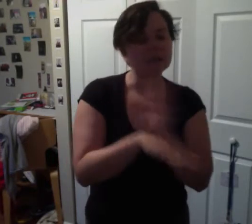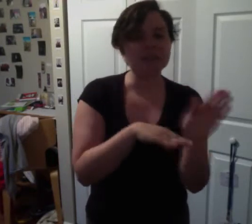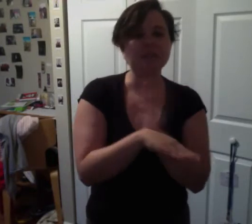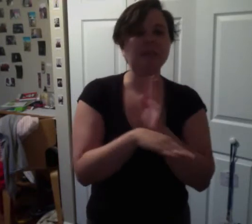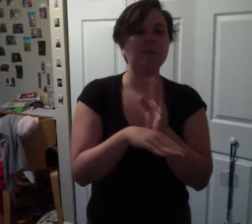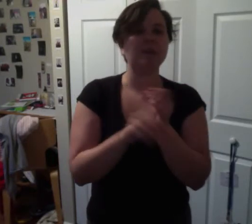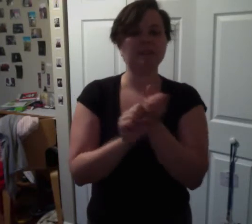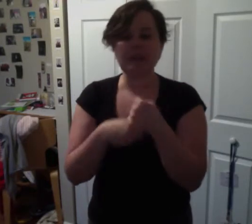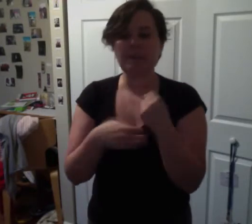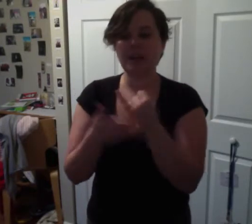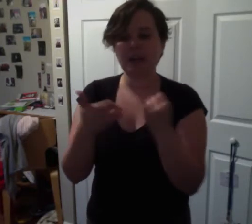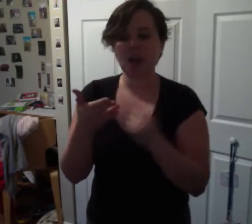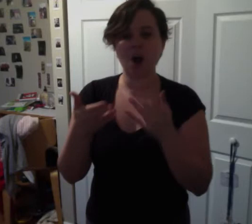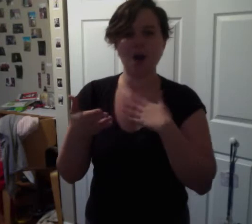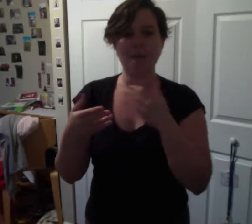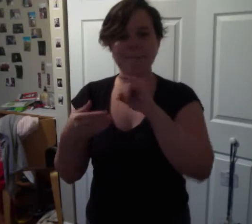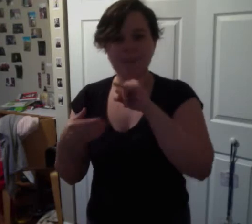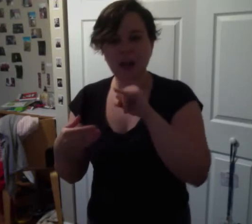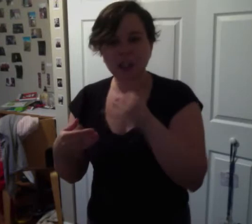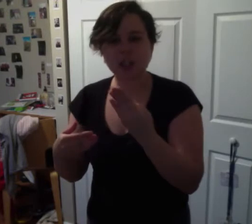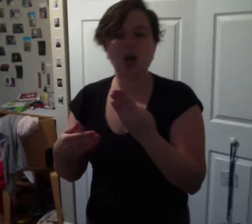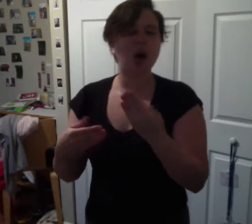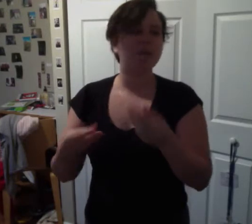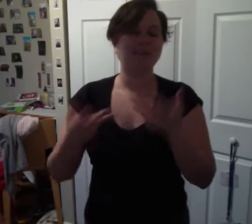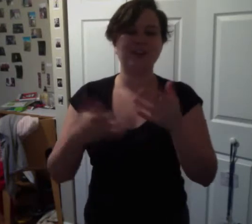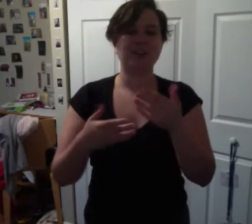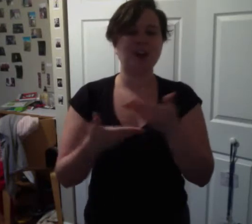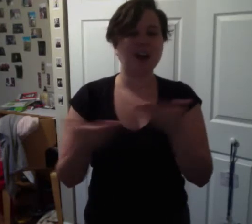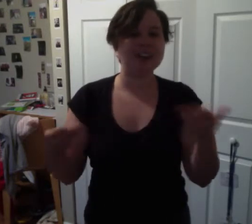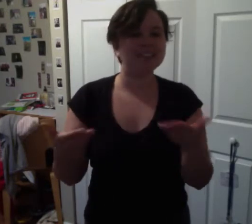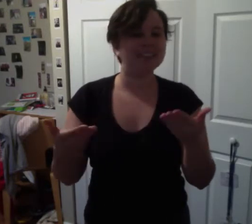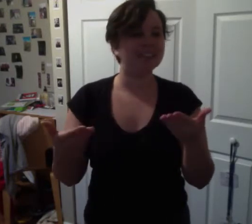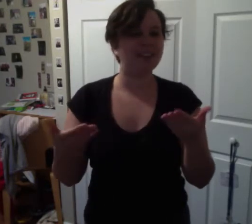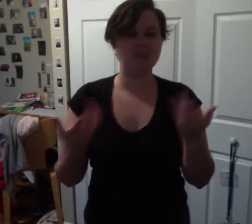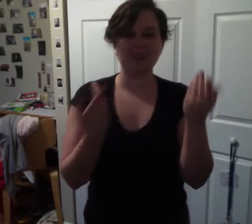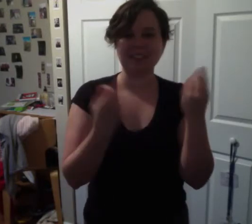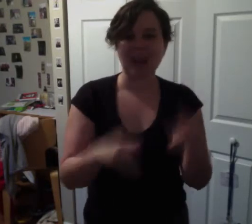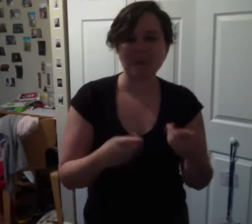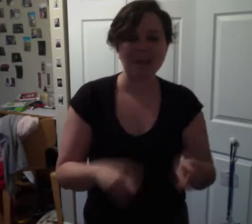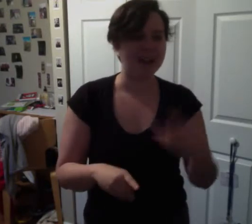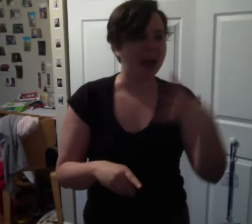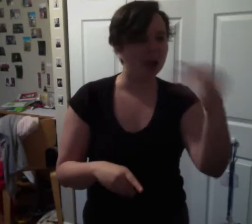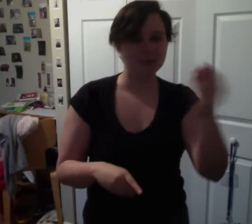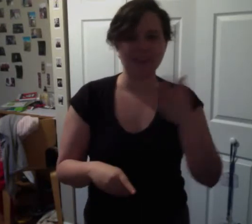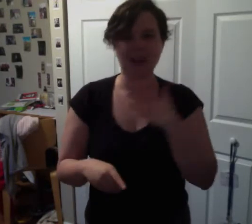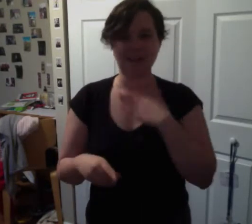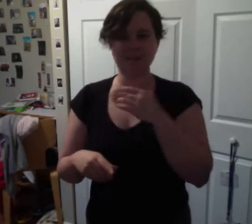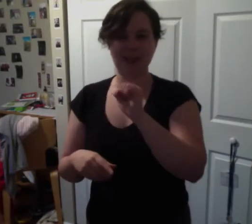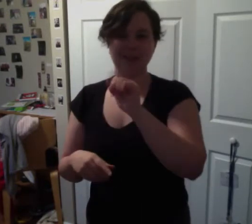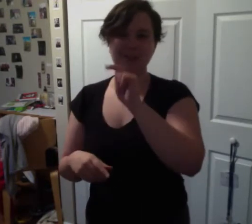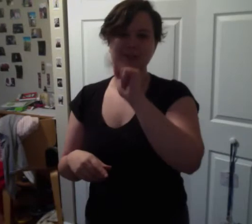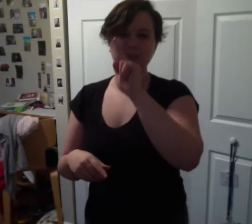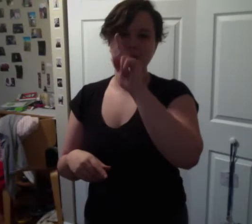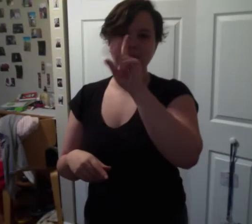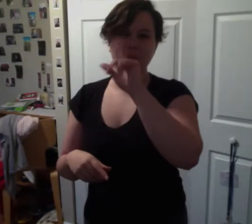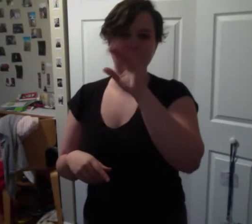studio. All of us know about failing housing markets and the challenges of blight. And I feel like we talk